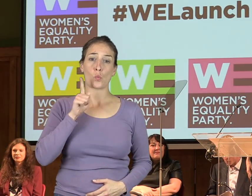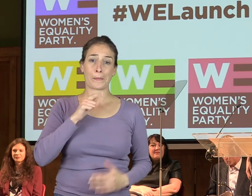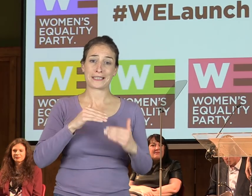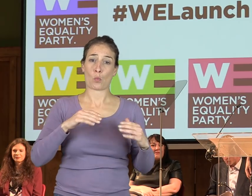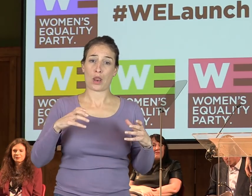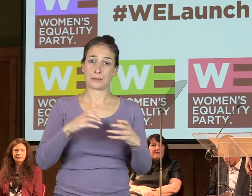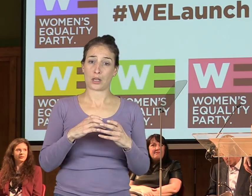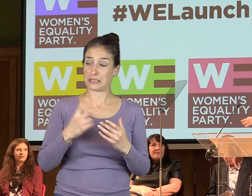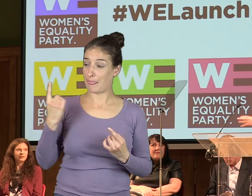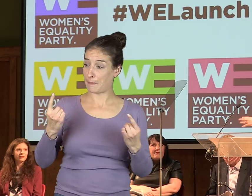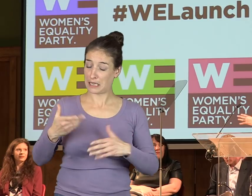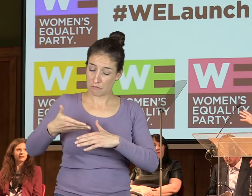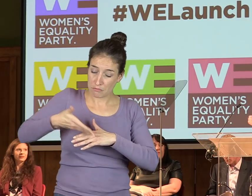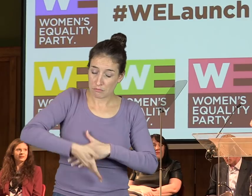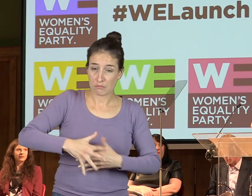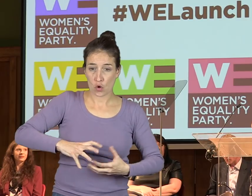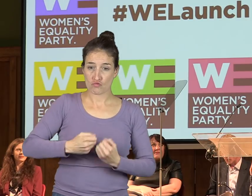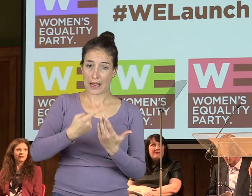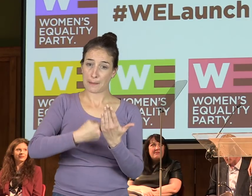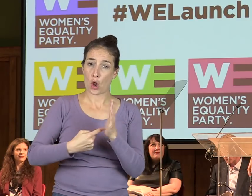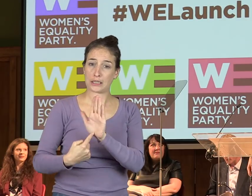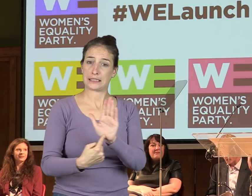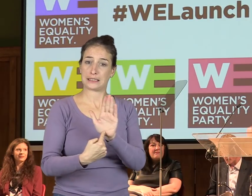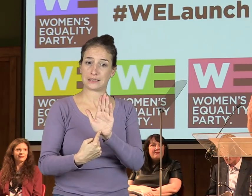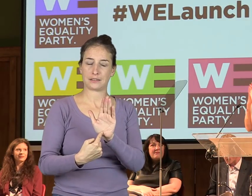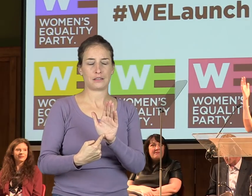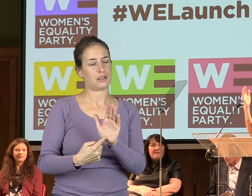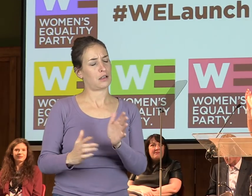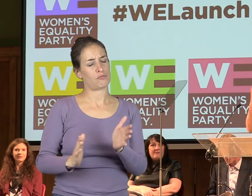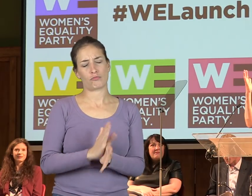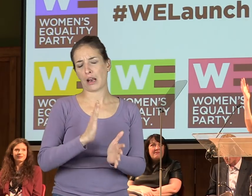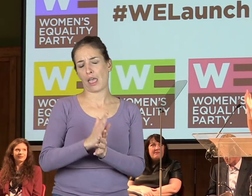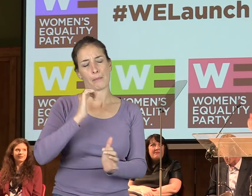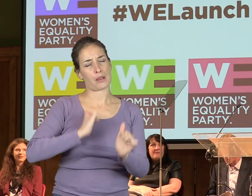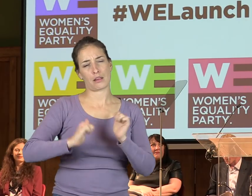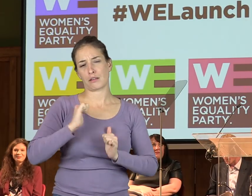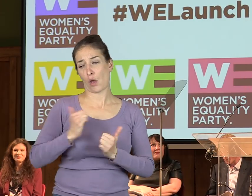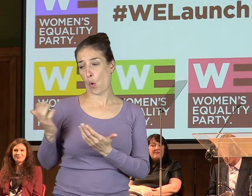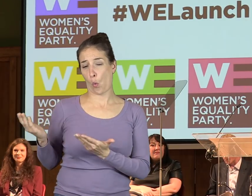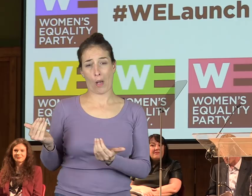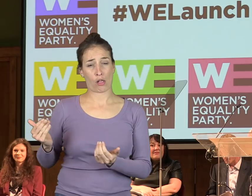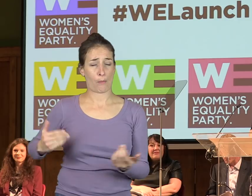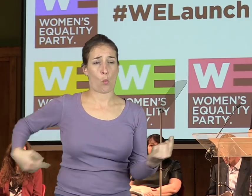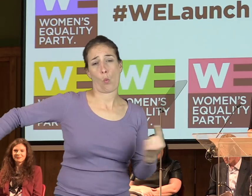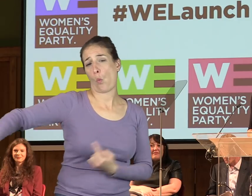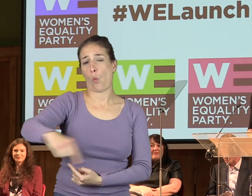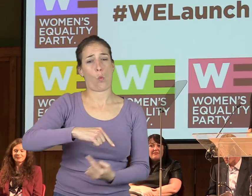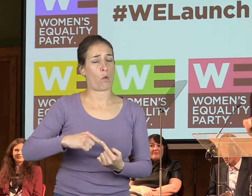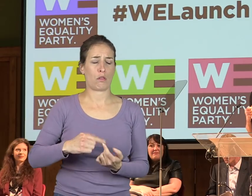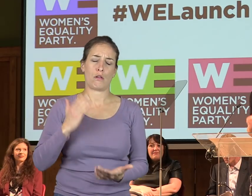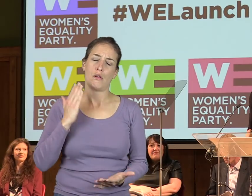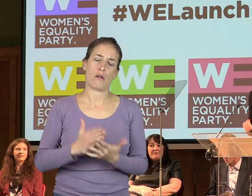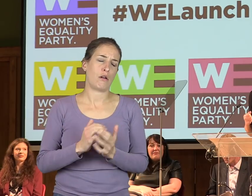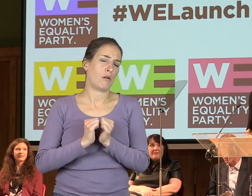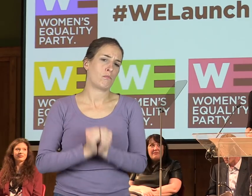to announce. I'm delighted to welcome them today, along with the many, many others here too who have helped us to get to this point. We